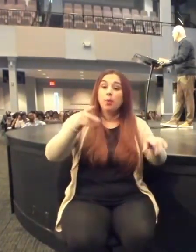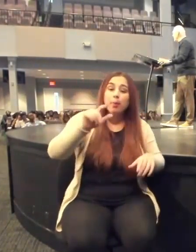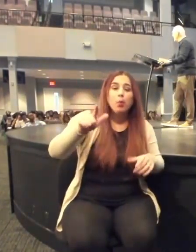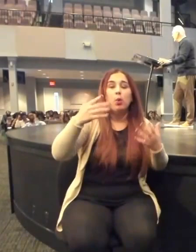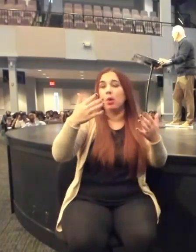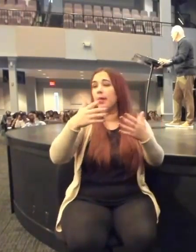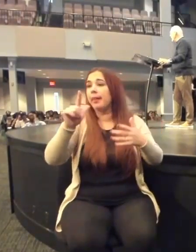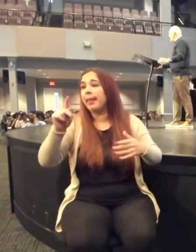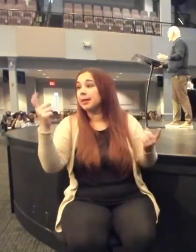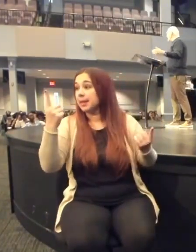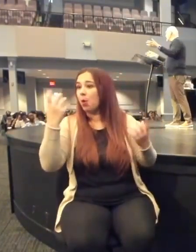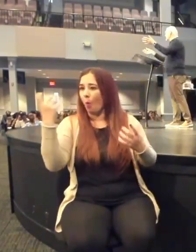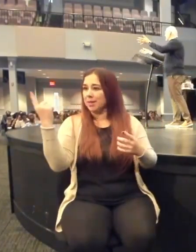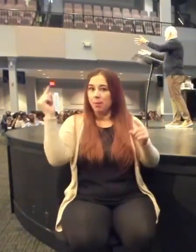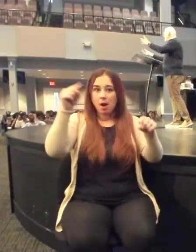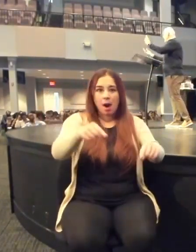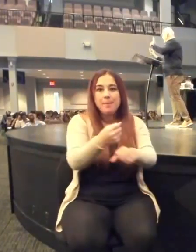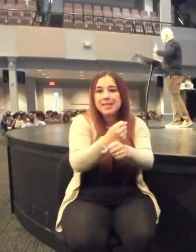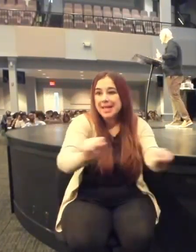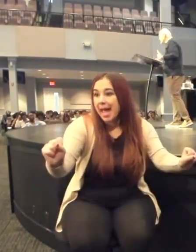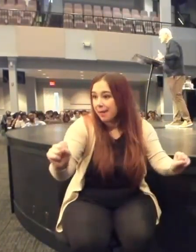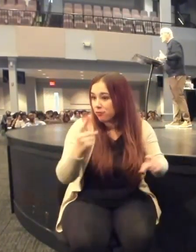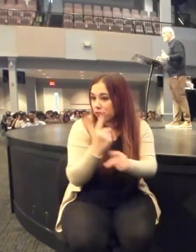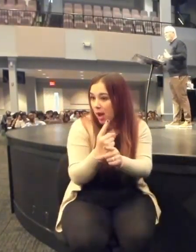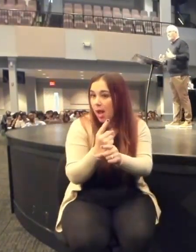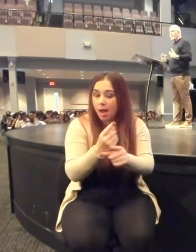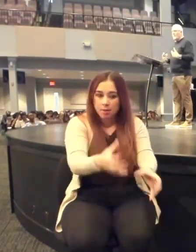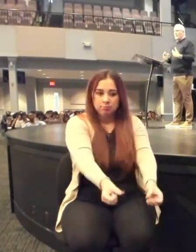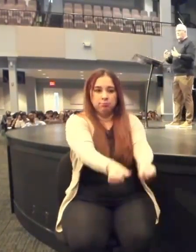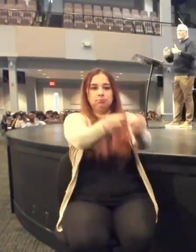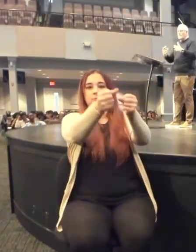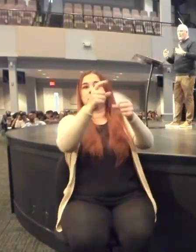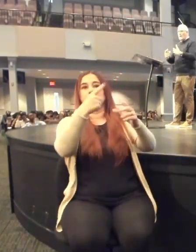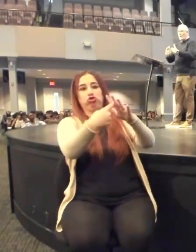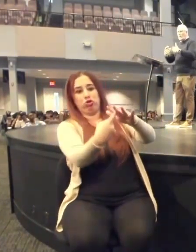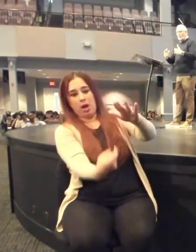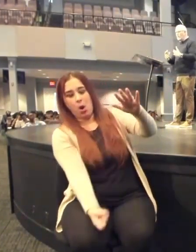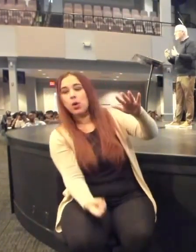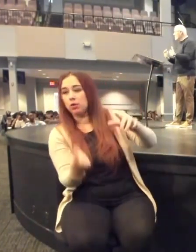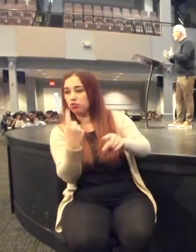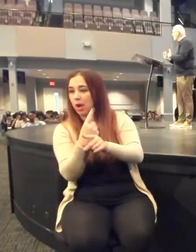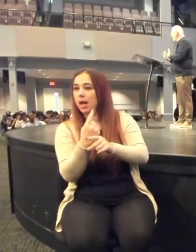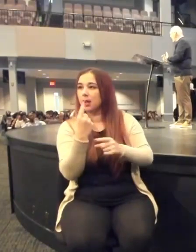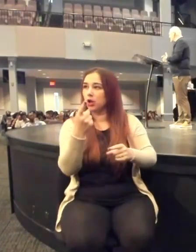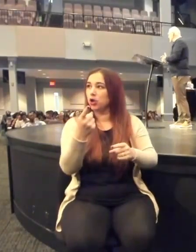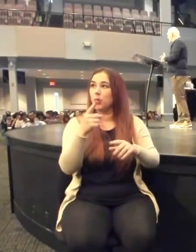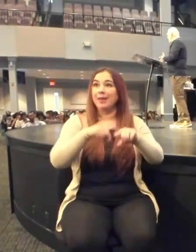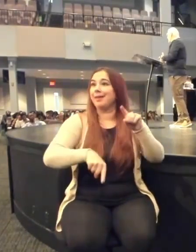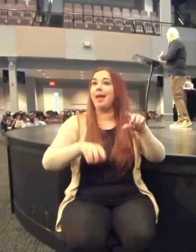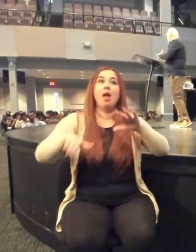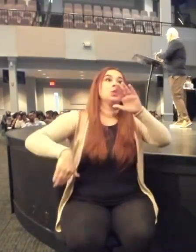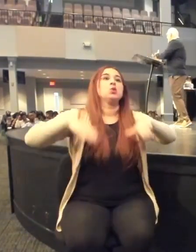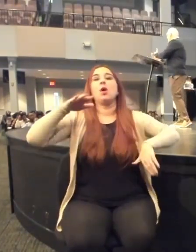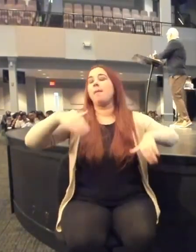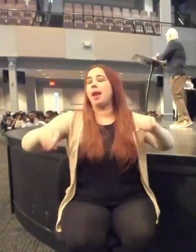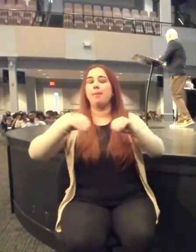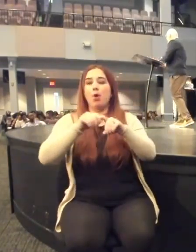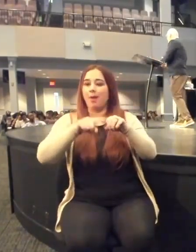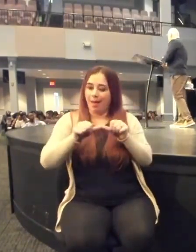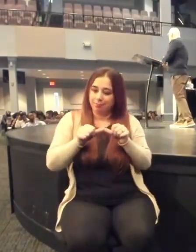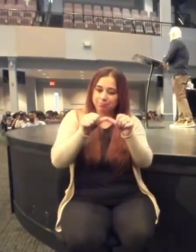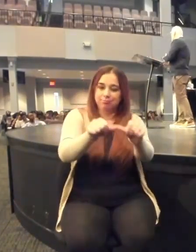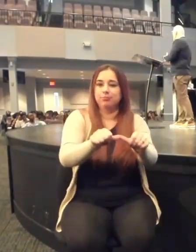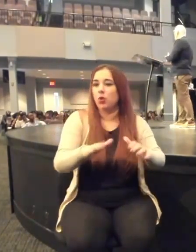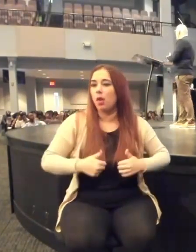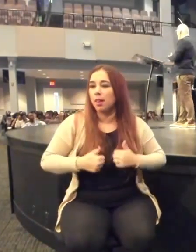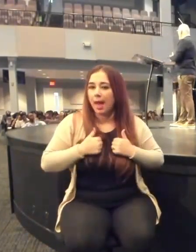you're wanting someone that can come in and save you. They can rescue you because you're drowning. You're losing your capacity to sustain